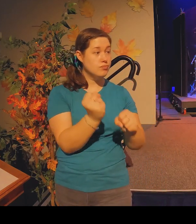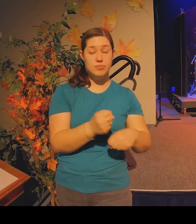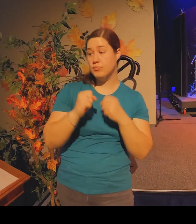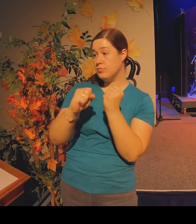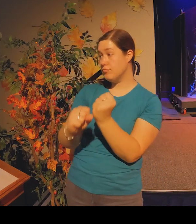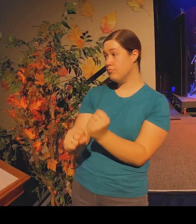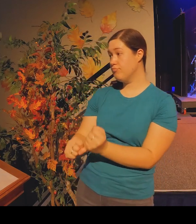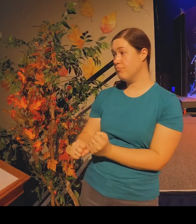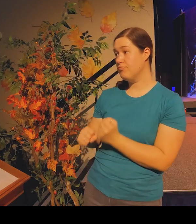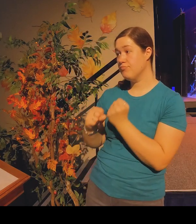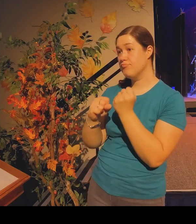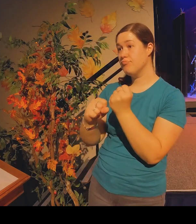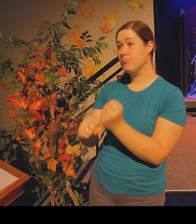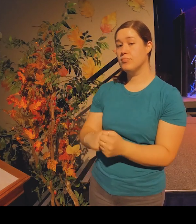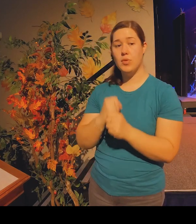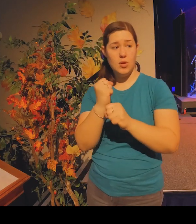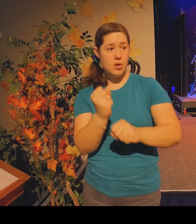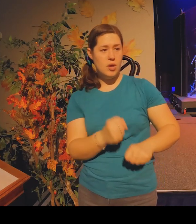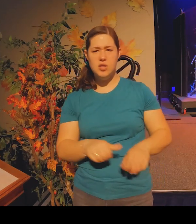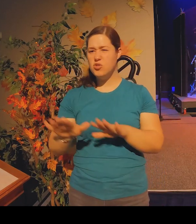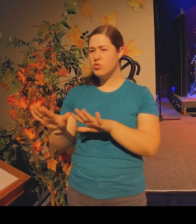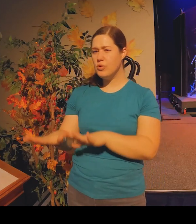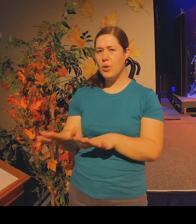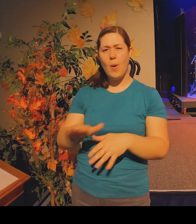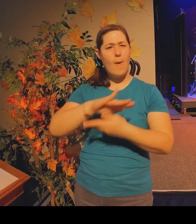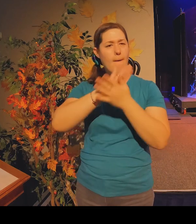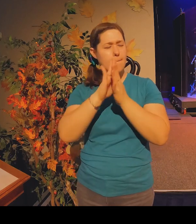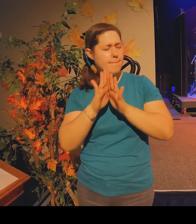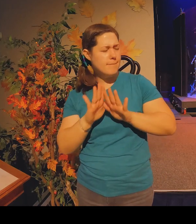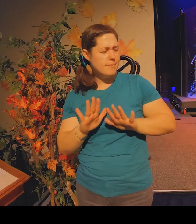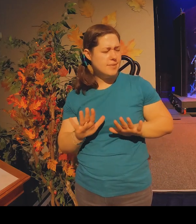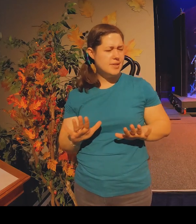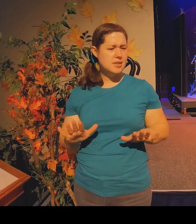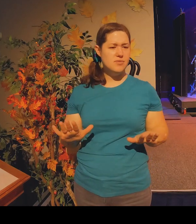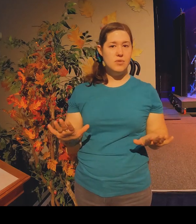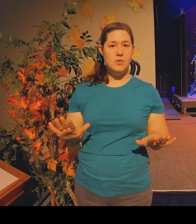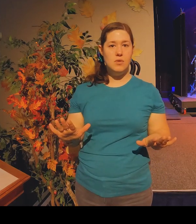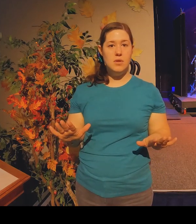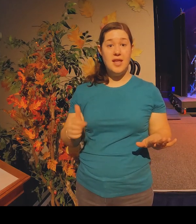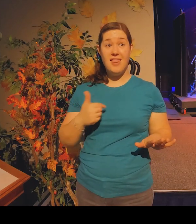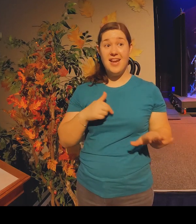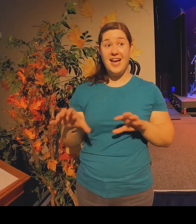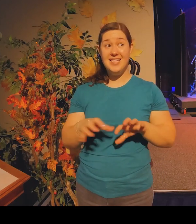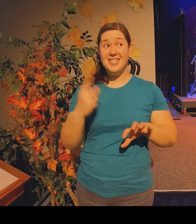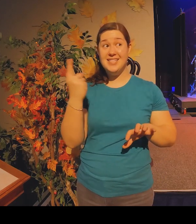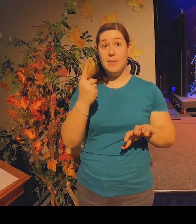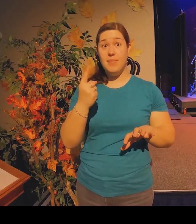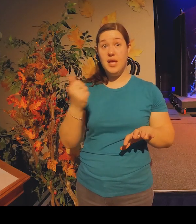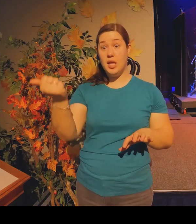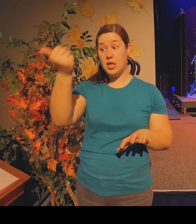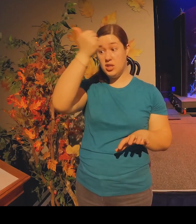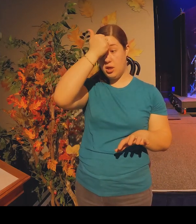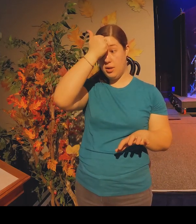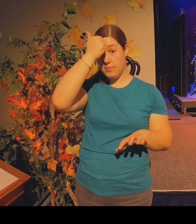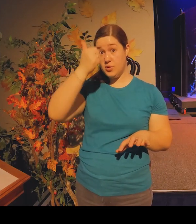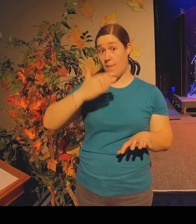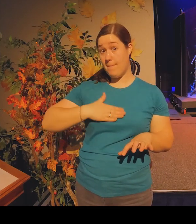very calm and very peaceful. And then I did something very dumb. I dropped the oar in the water.